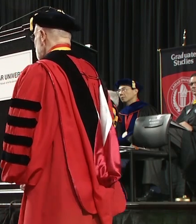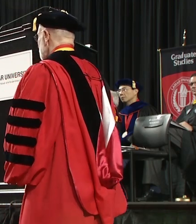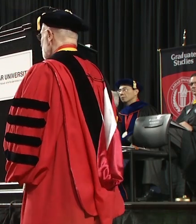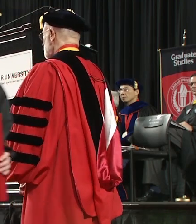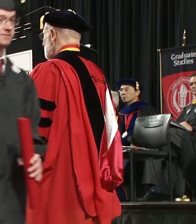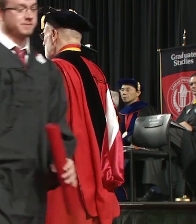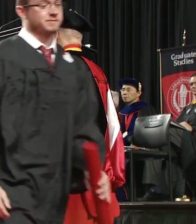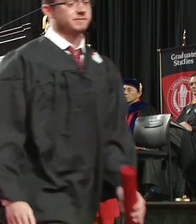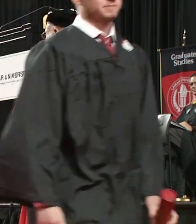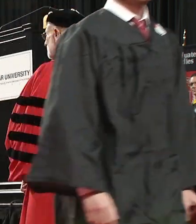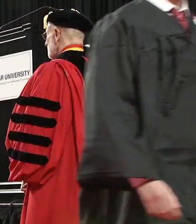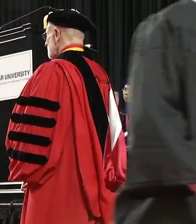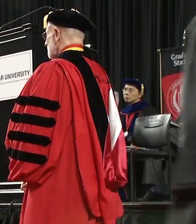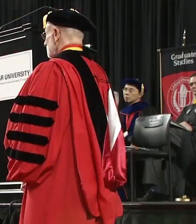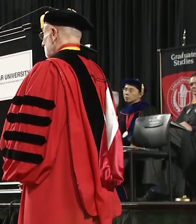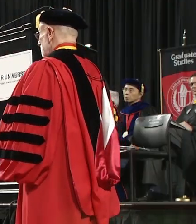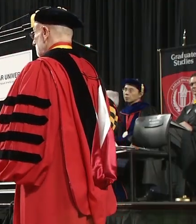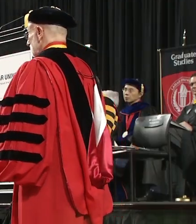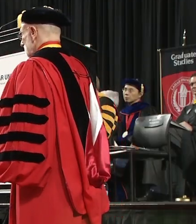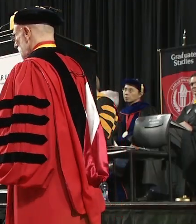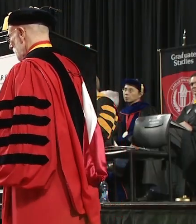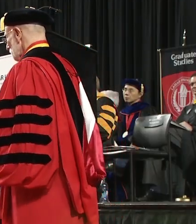Andrew Isidore Lincoln.